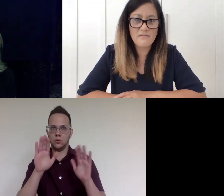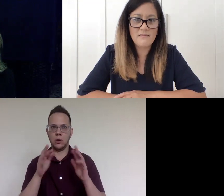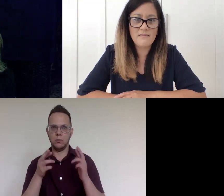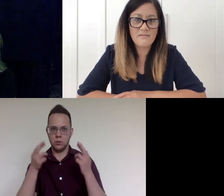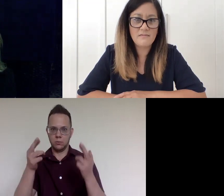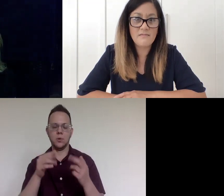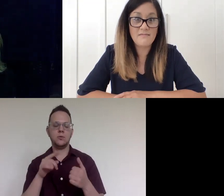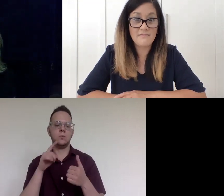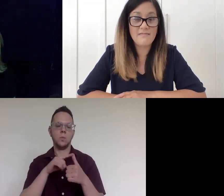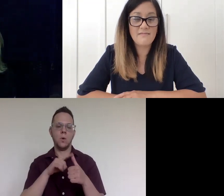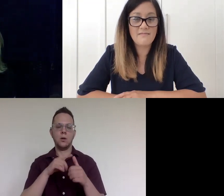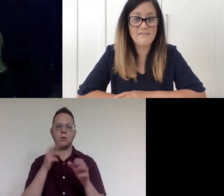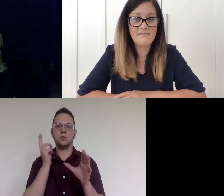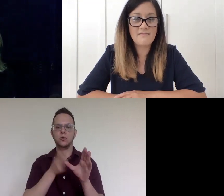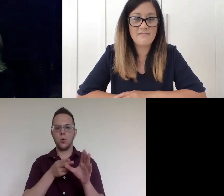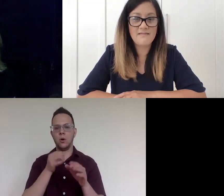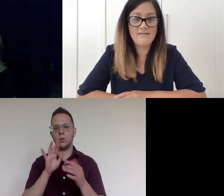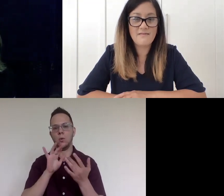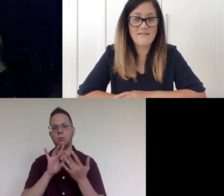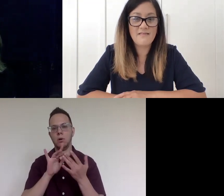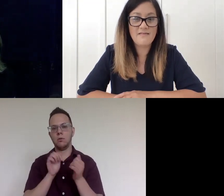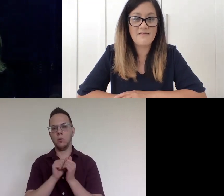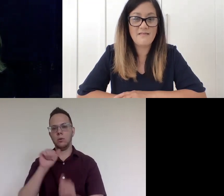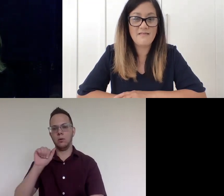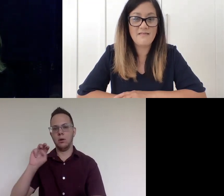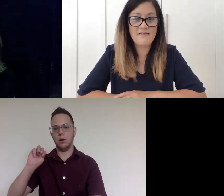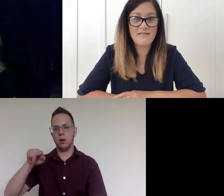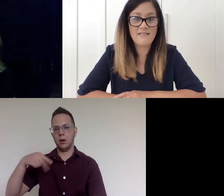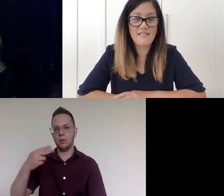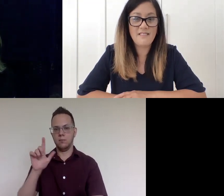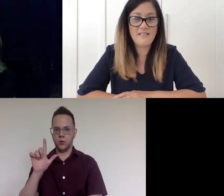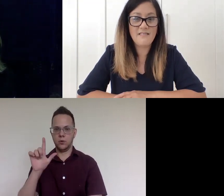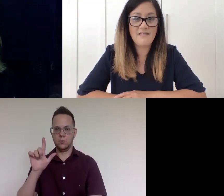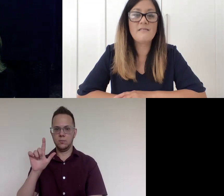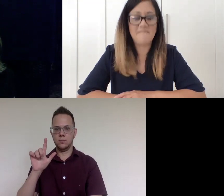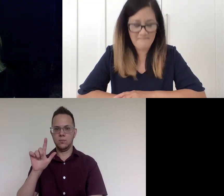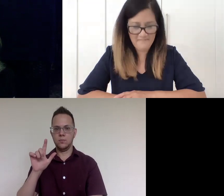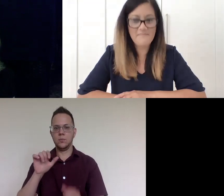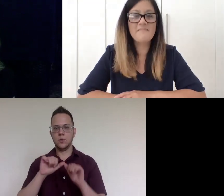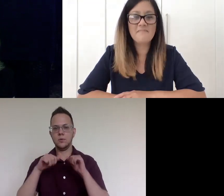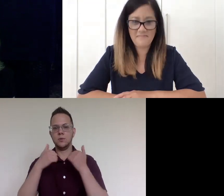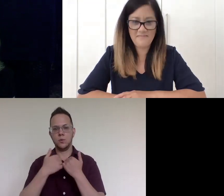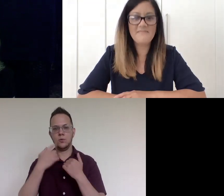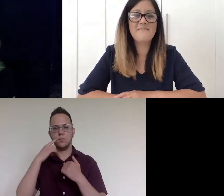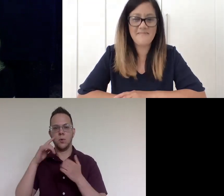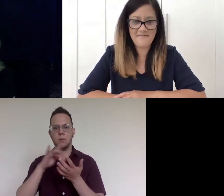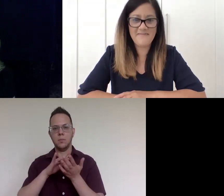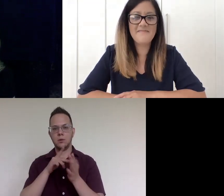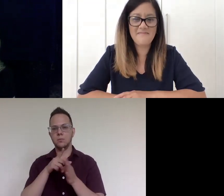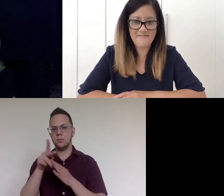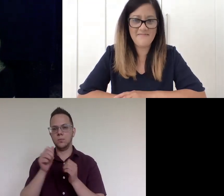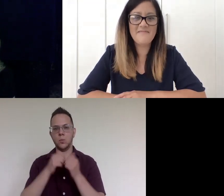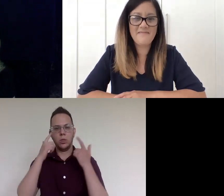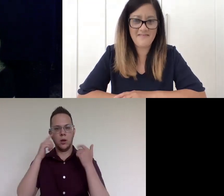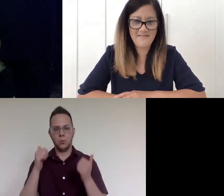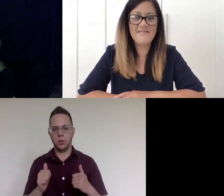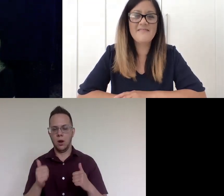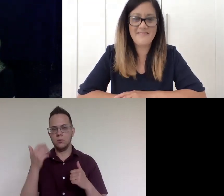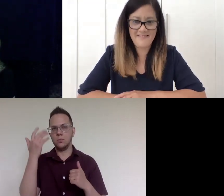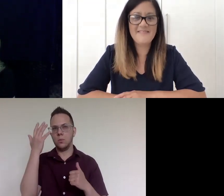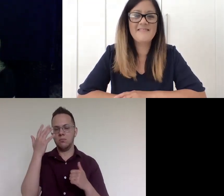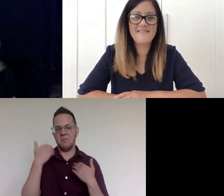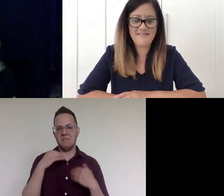couple of things. There are some great resources. One can get in touch with the Association for Medical Professionals with